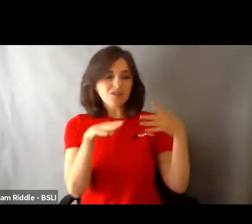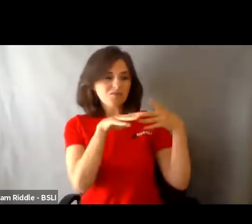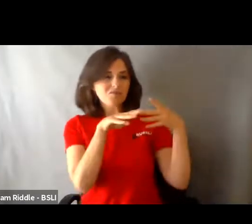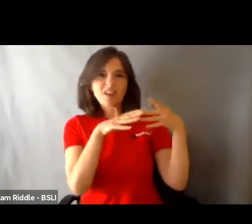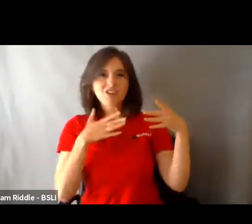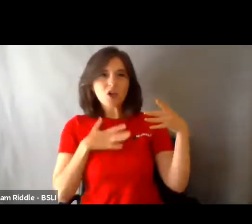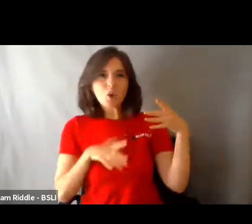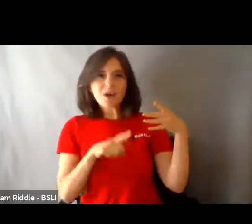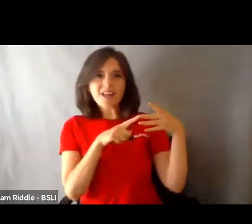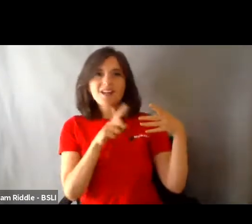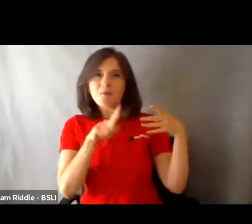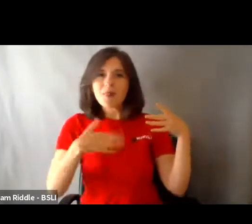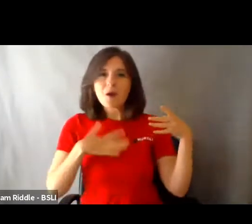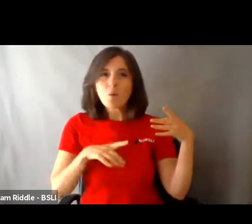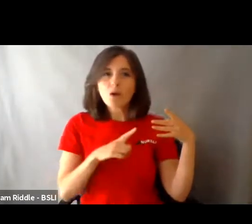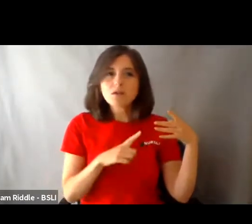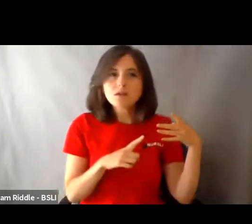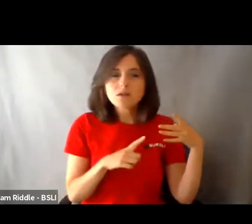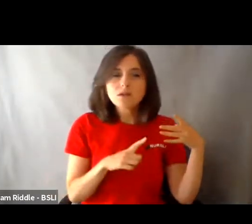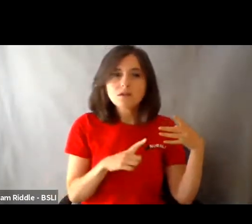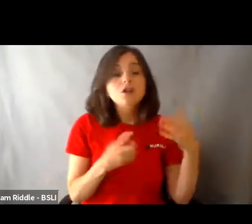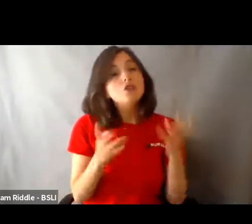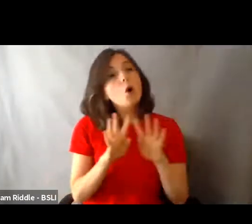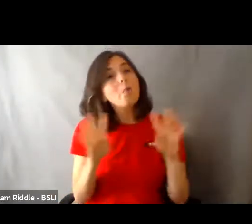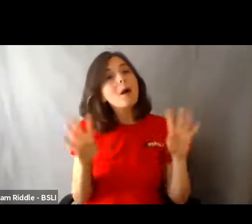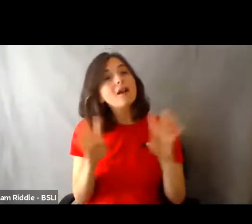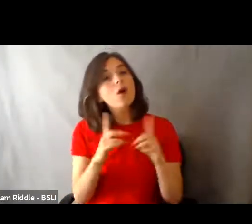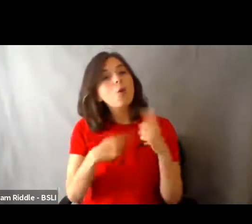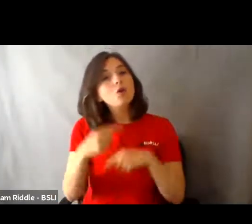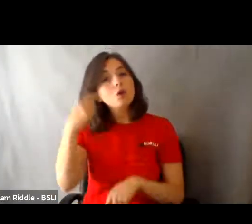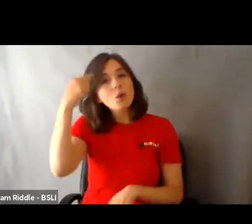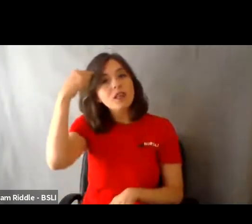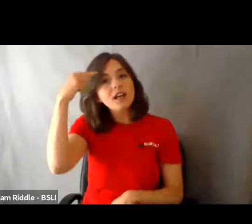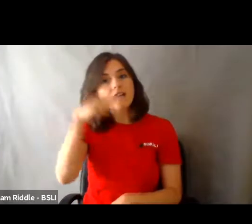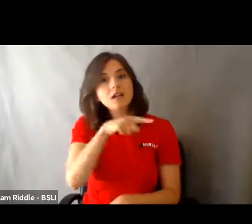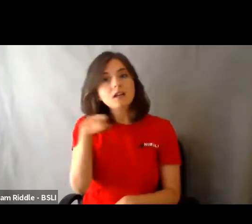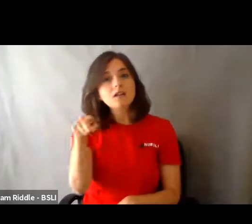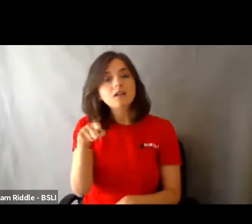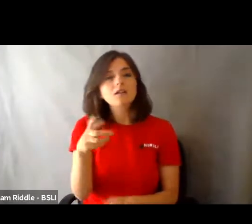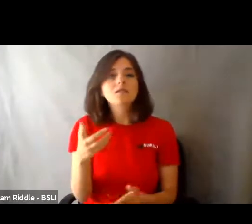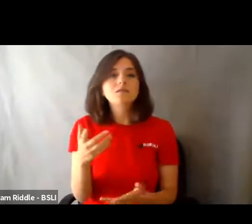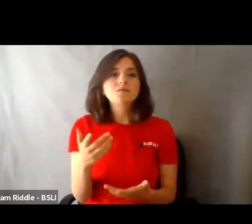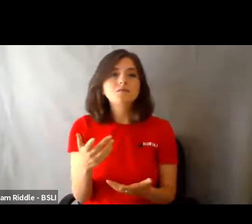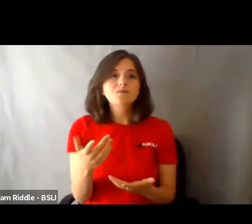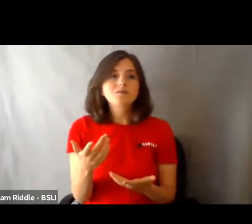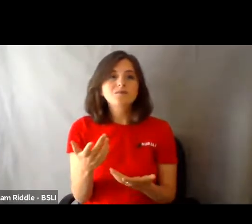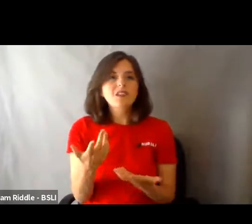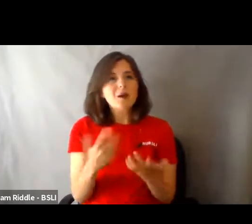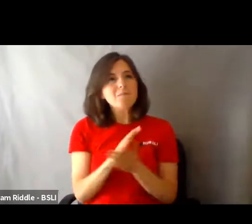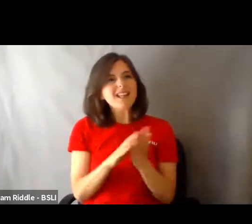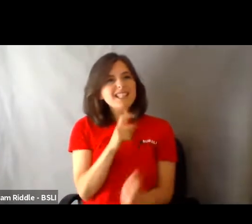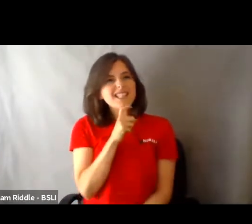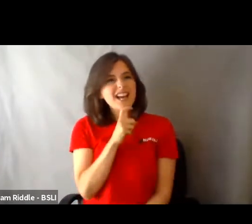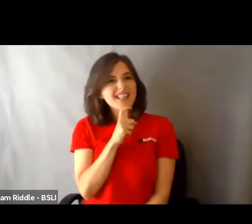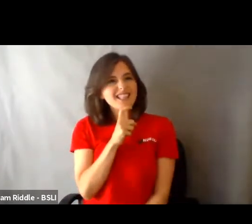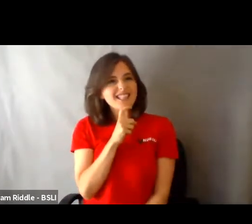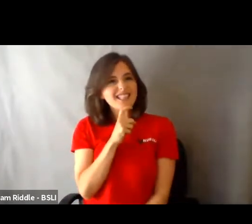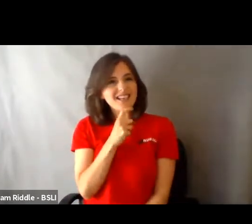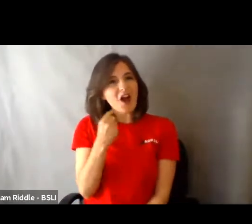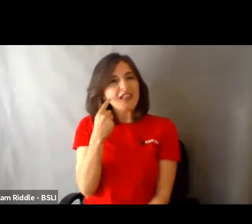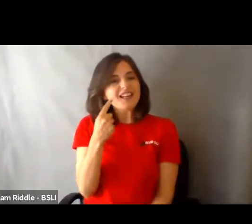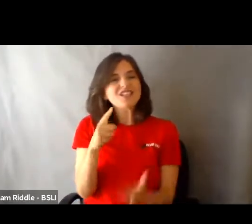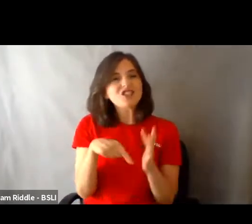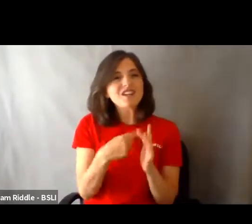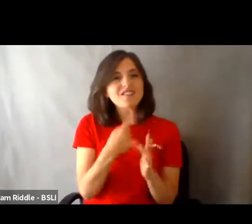So, okay, panel, what do you think of Jennifer's question? Basically, it's a little bit of jealousy, I think, is what Jennifer's